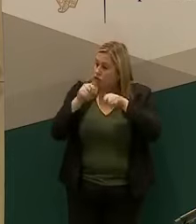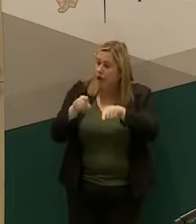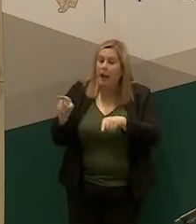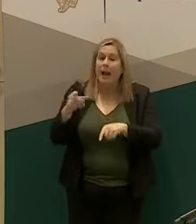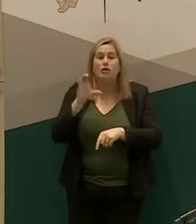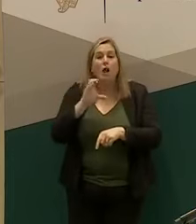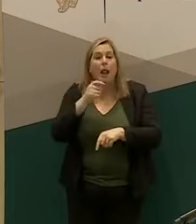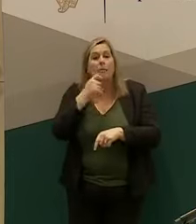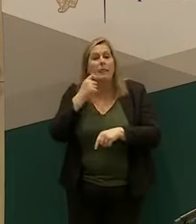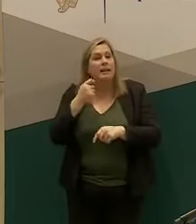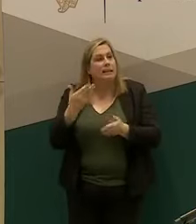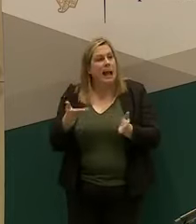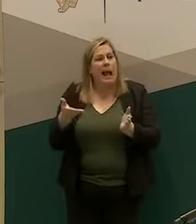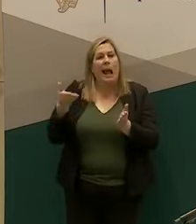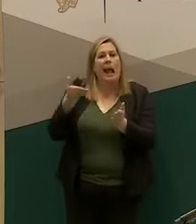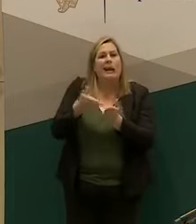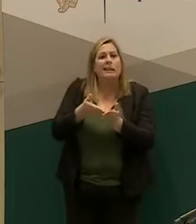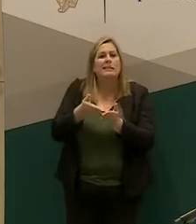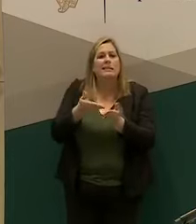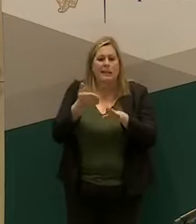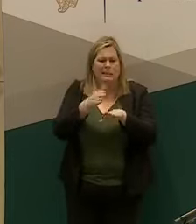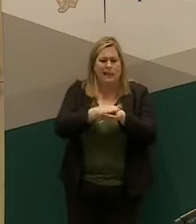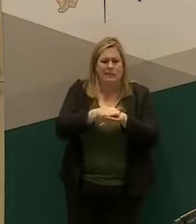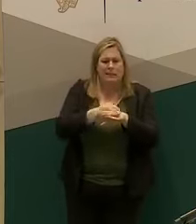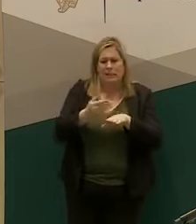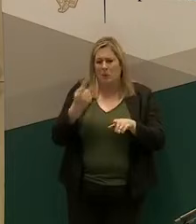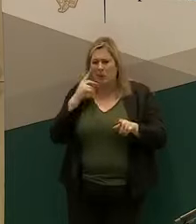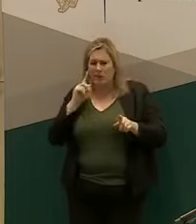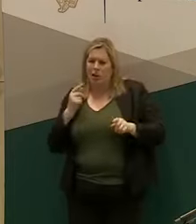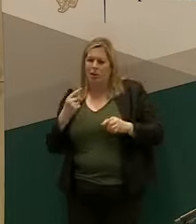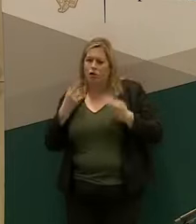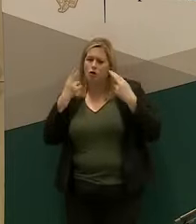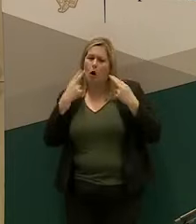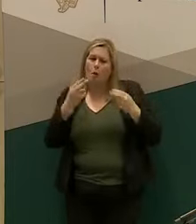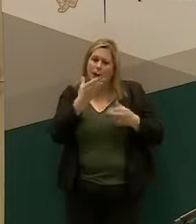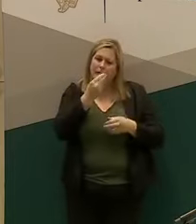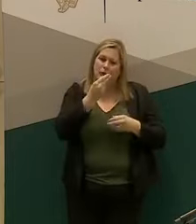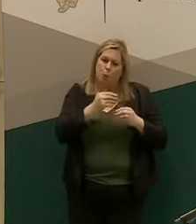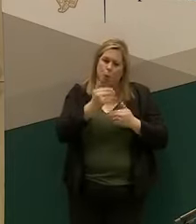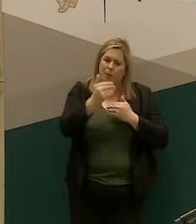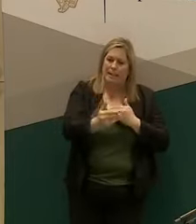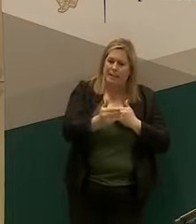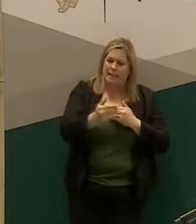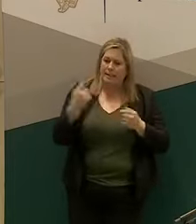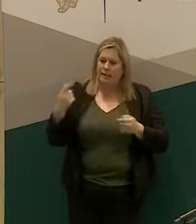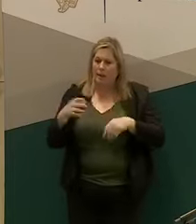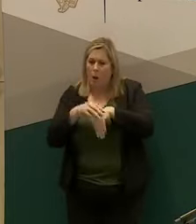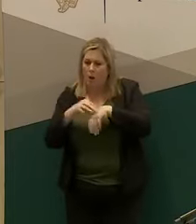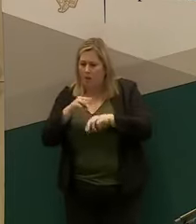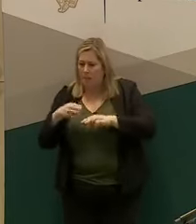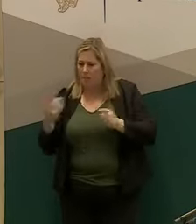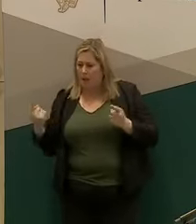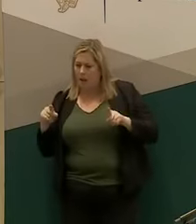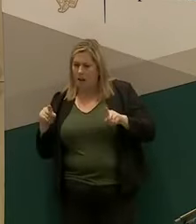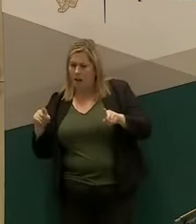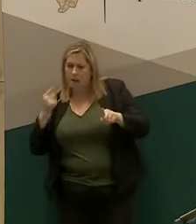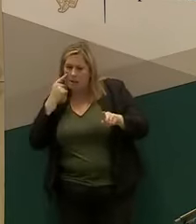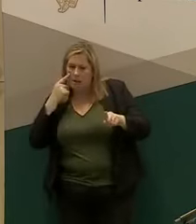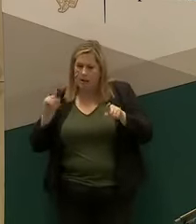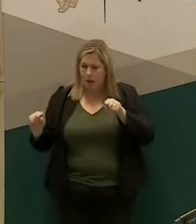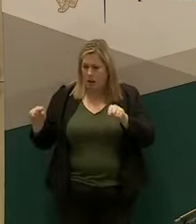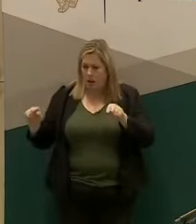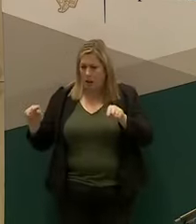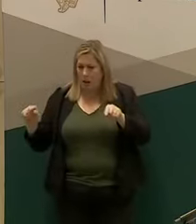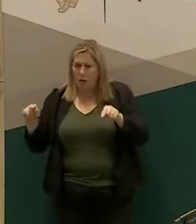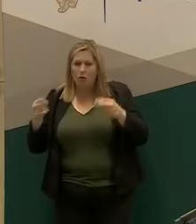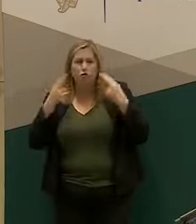the excess mortality, or to identify if there is in fact excess mortality in the population. I've described that previously to you, what happens in a